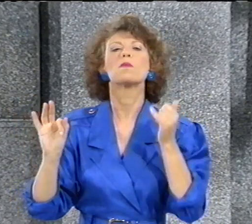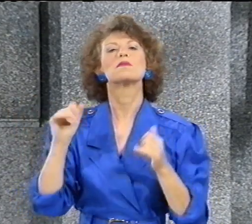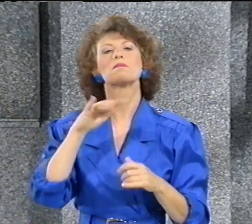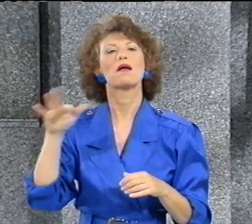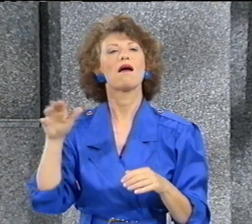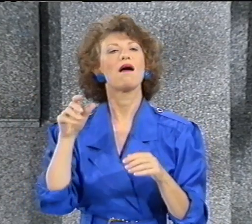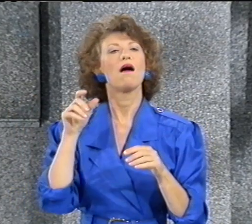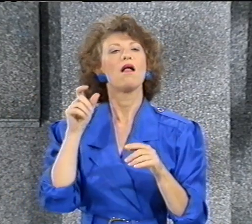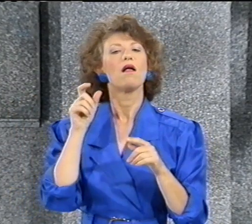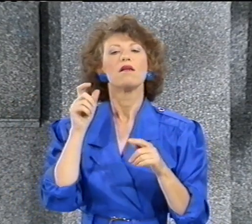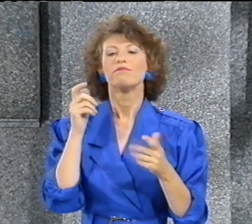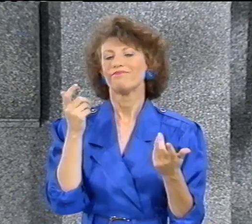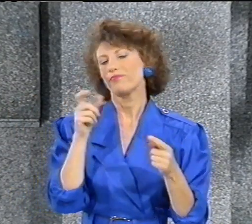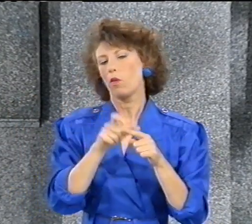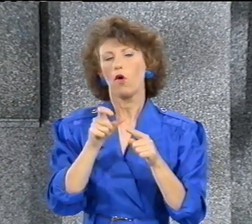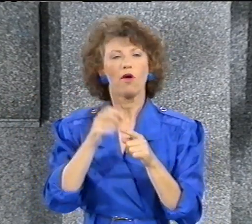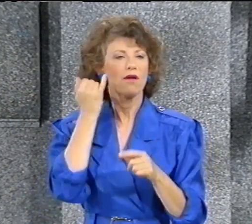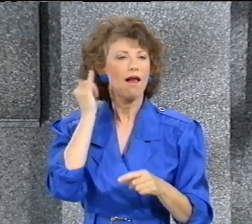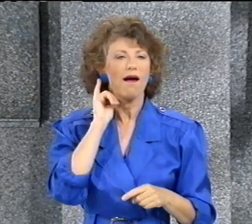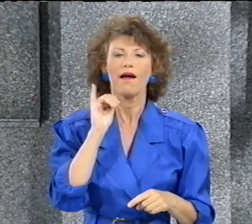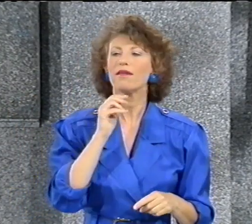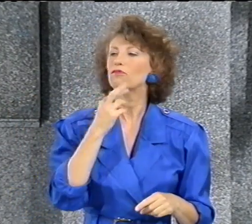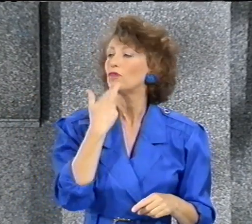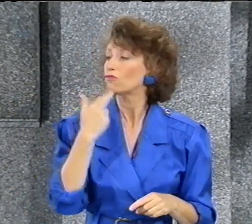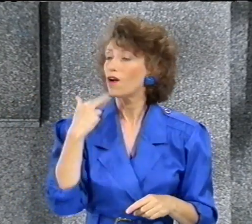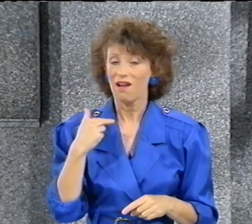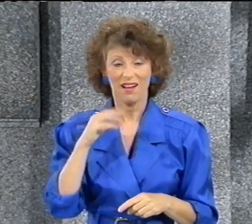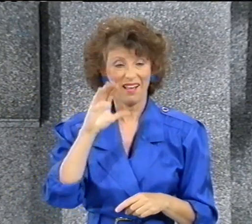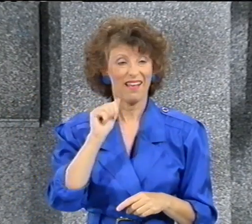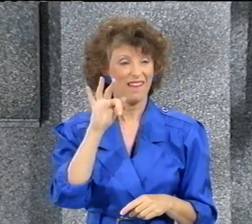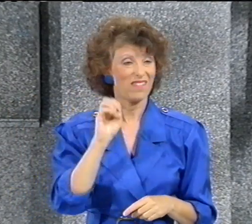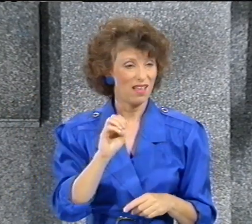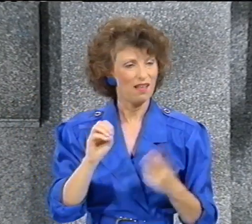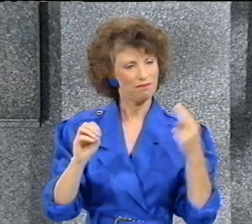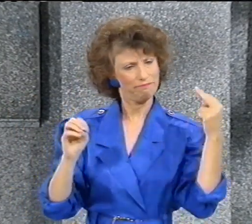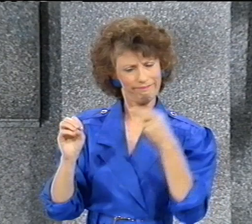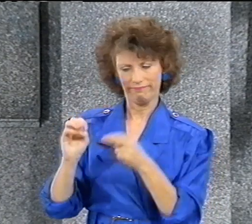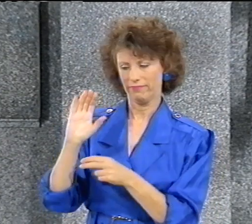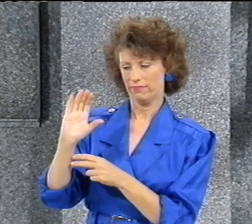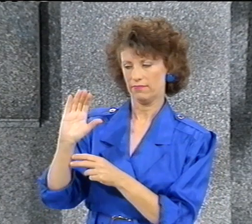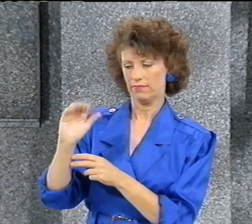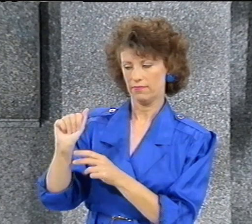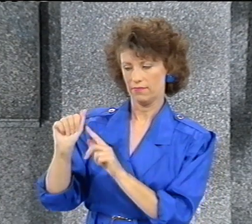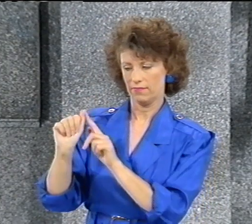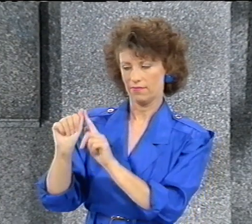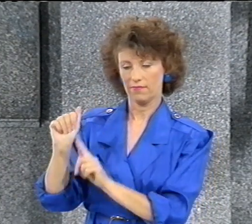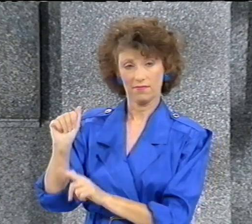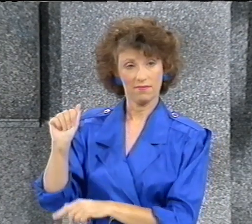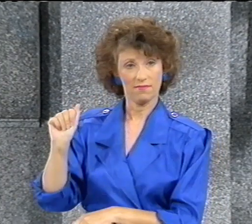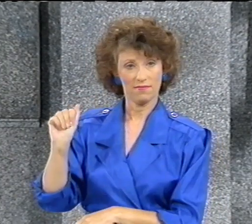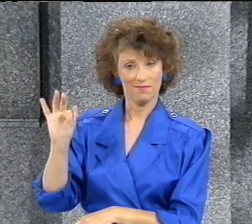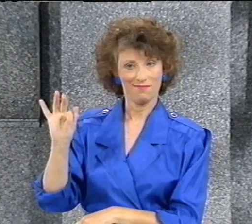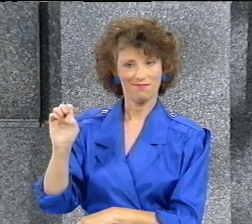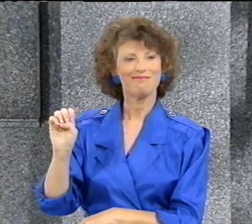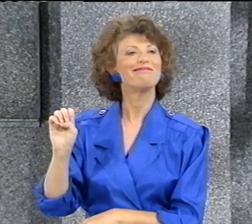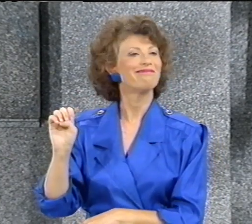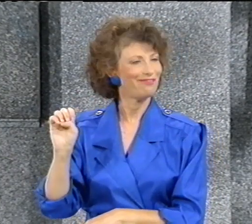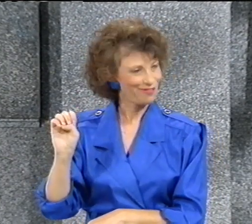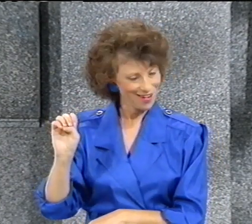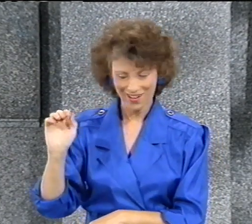even on the outside. Notice the word cafe. Leave your hand in the A hand shape